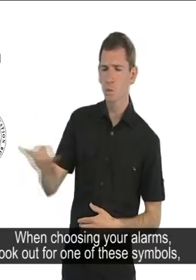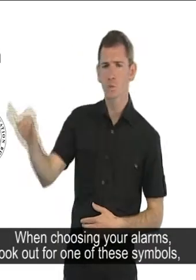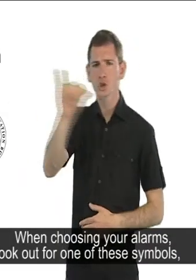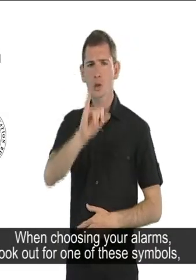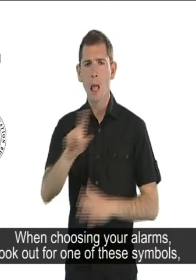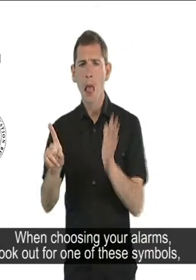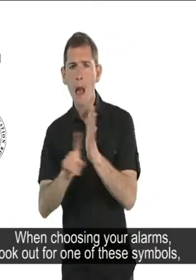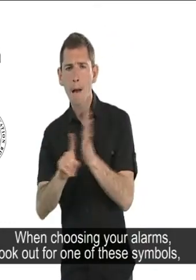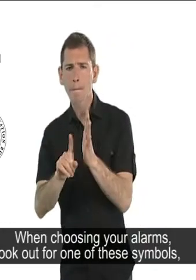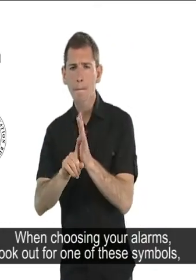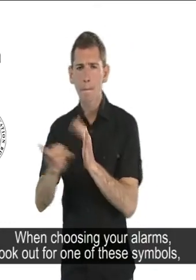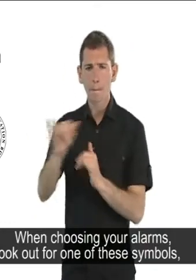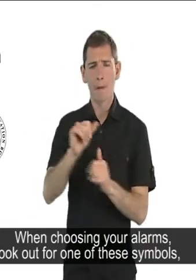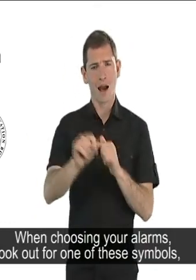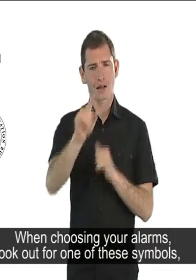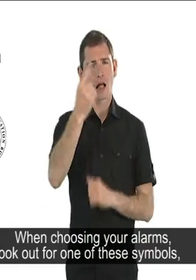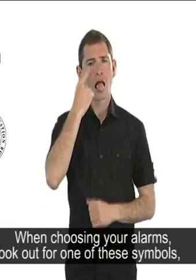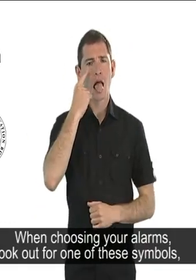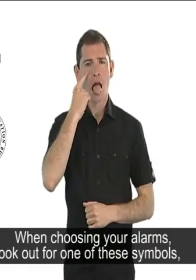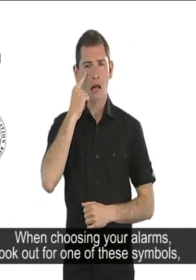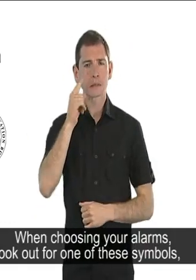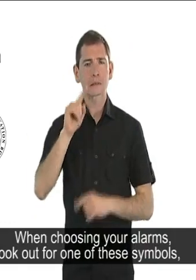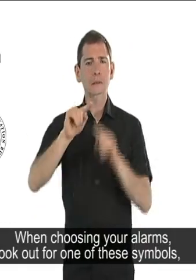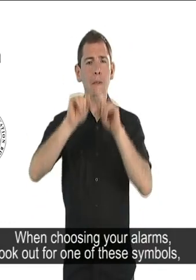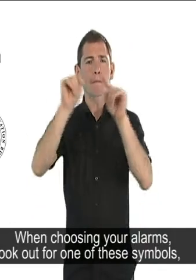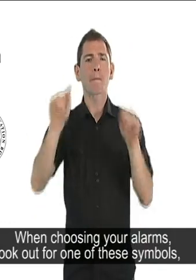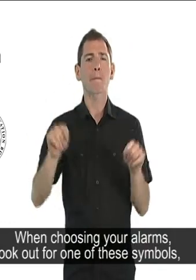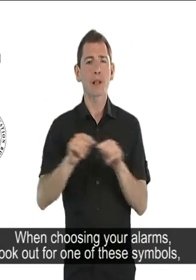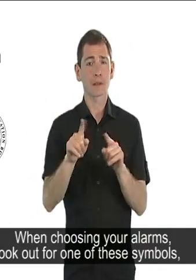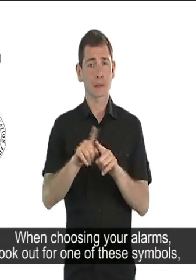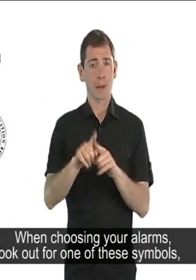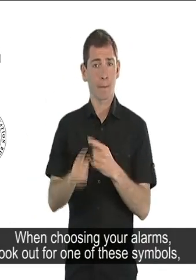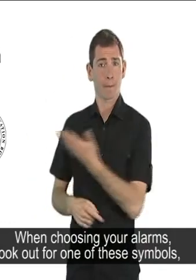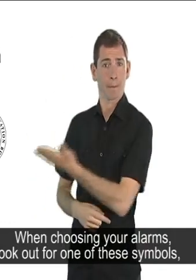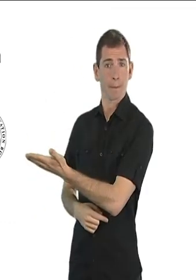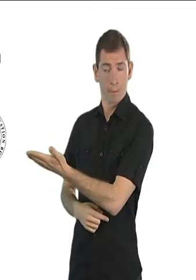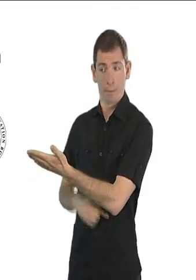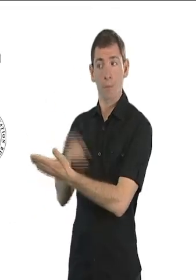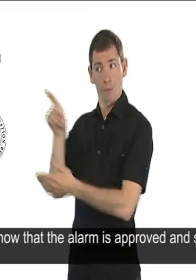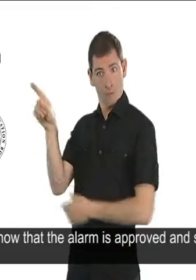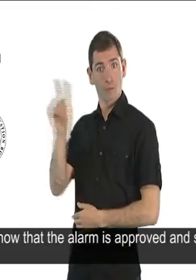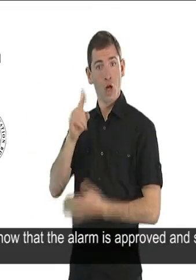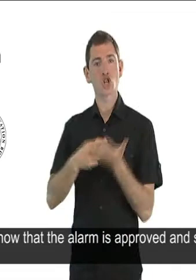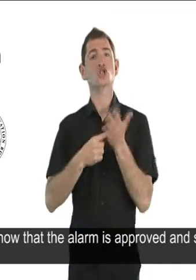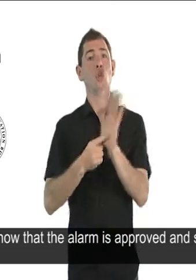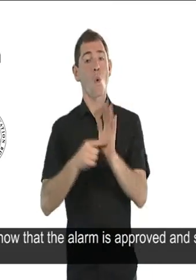When choosing your alarms, look out for one of these symbols, which show that the alarm is approved and safe.